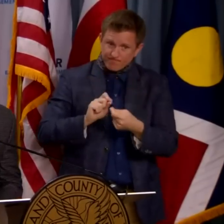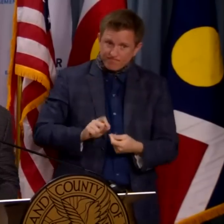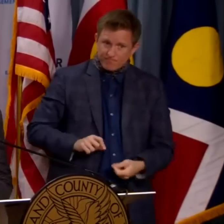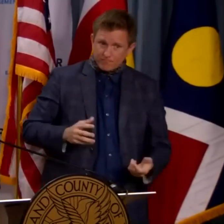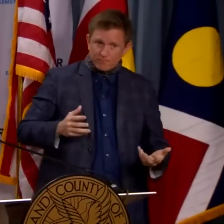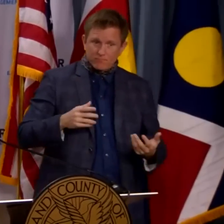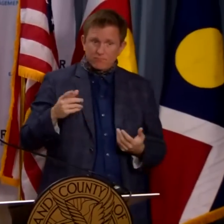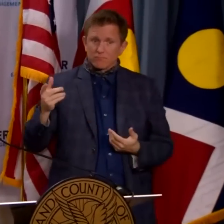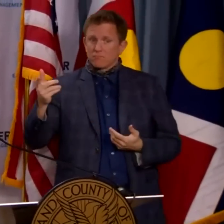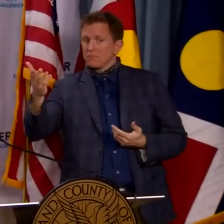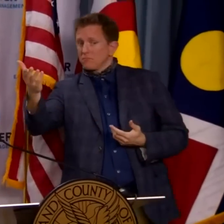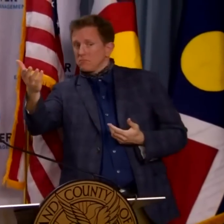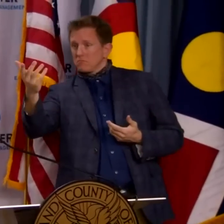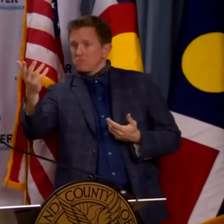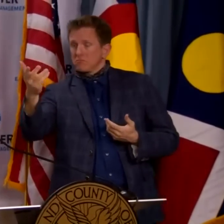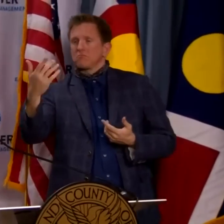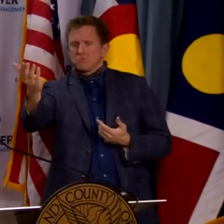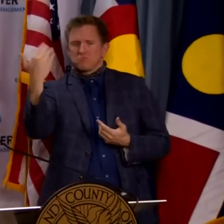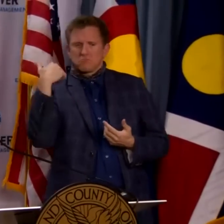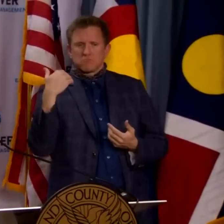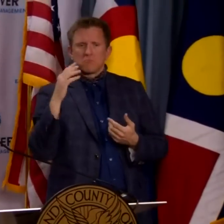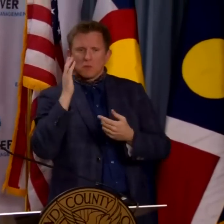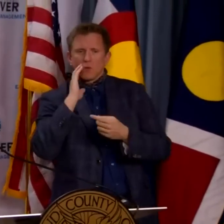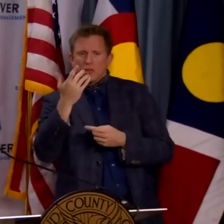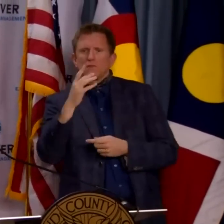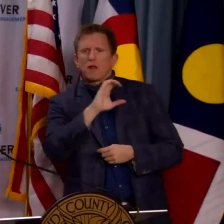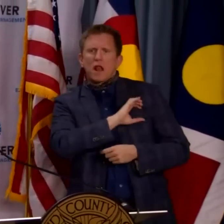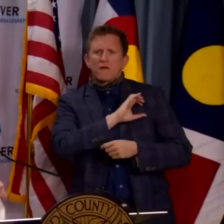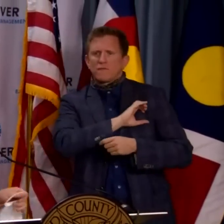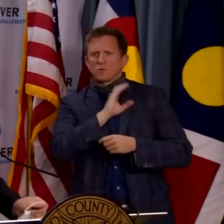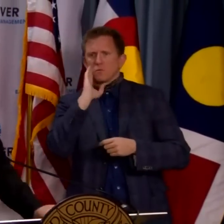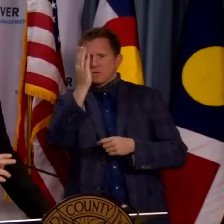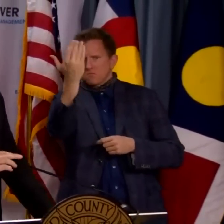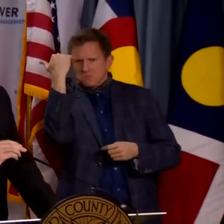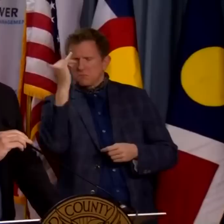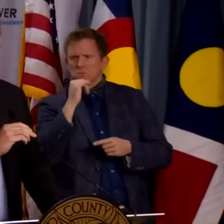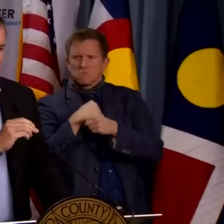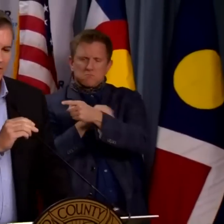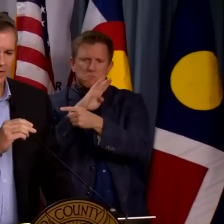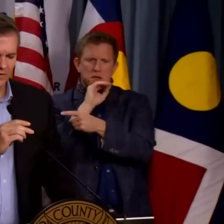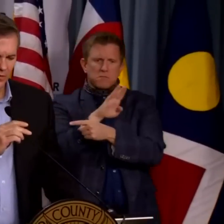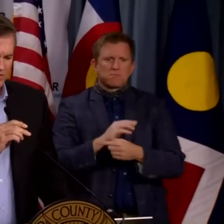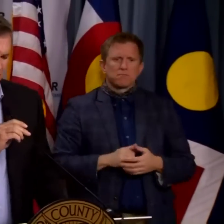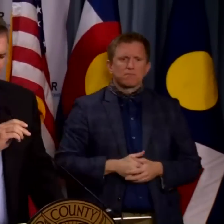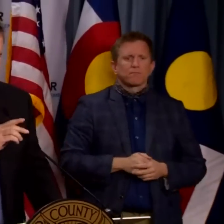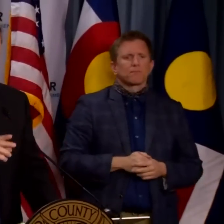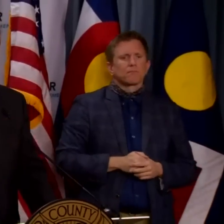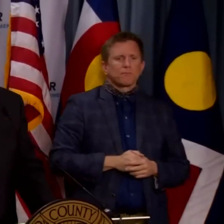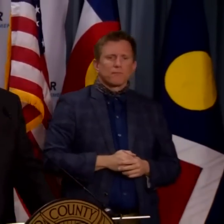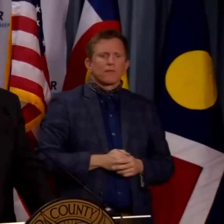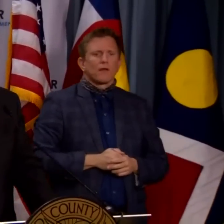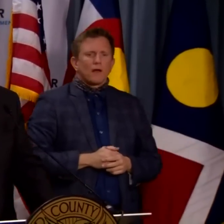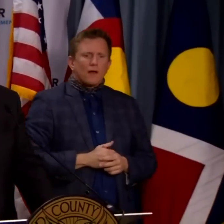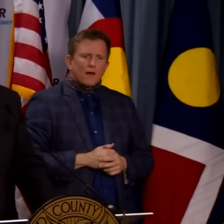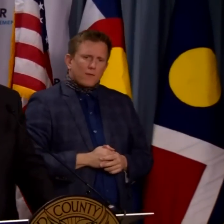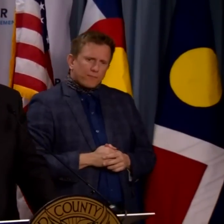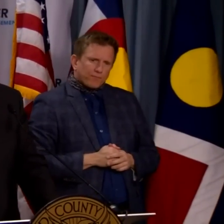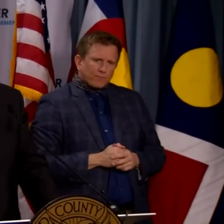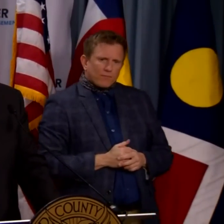Can I ask about rapid testing and what the mayor has seen from his staff as far as the testing of city workers, how accurate those have been, or have there been a lot of false